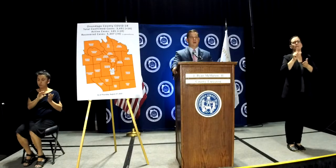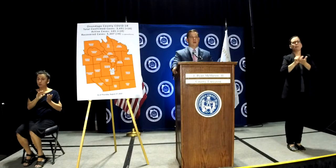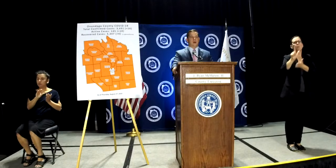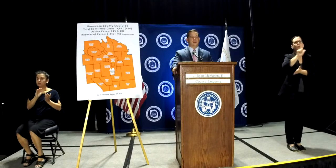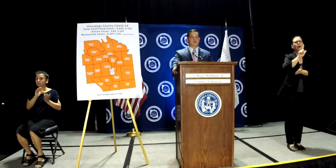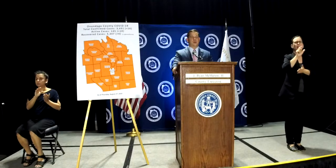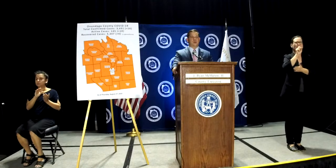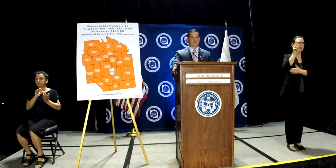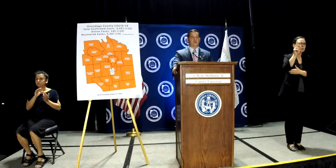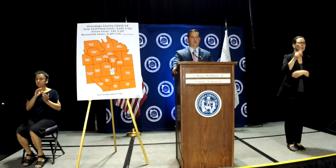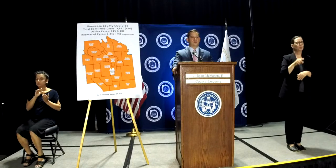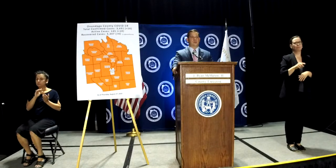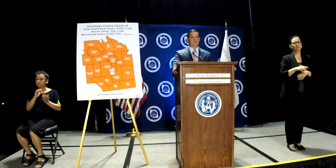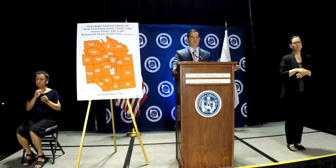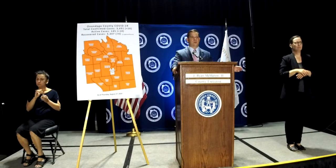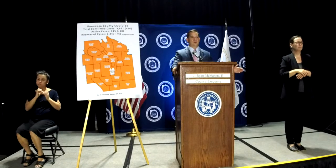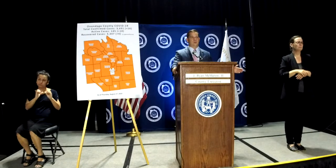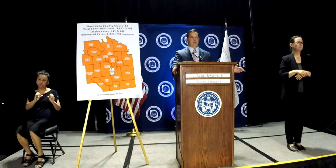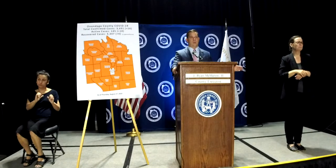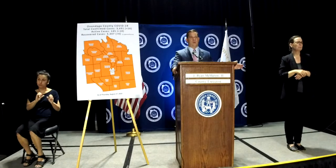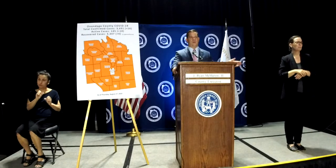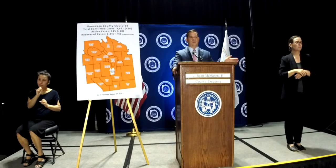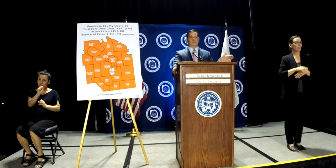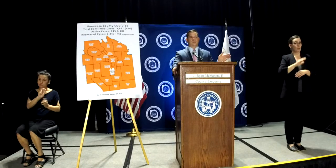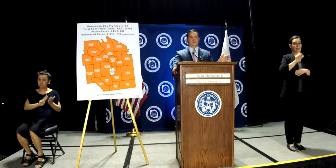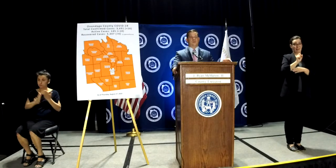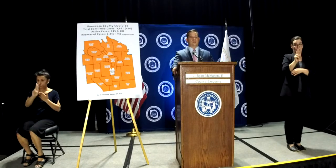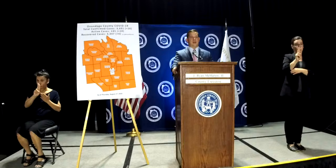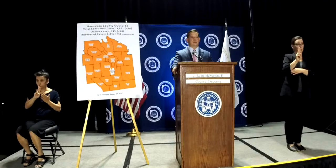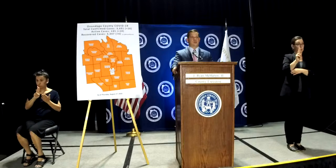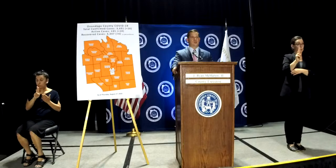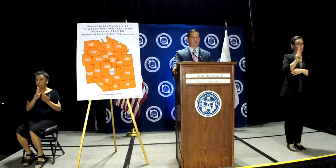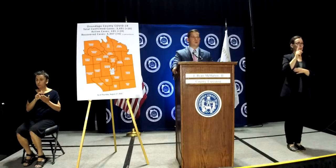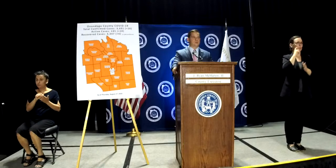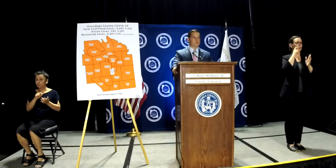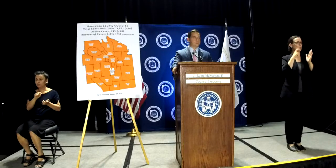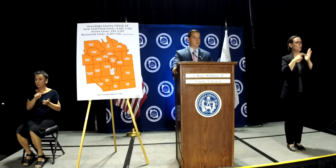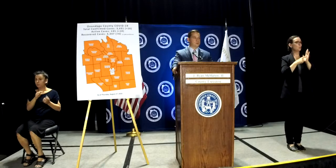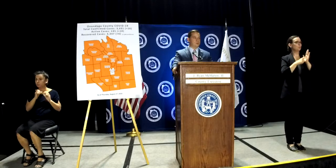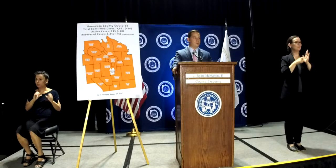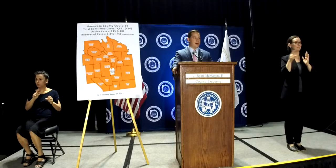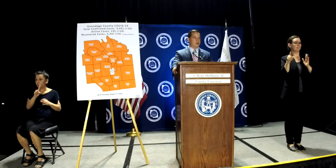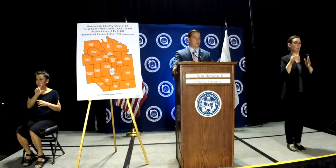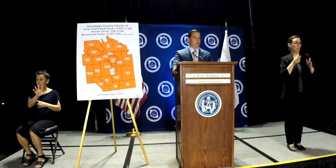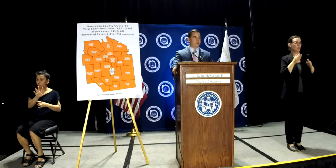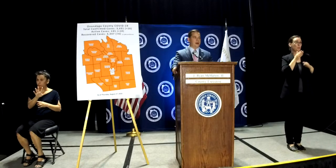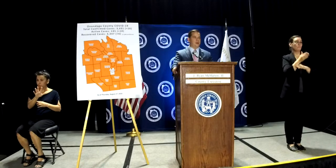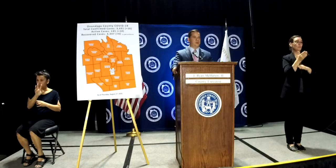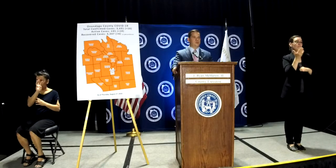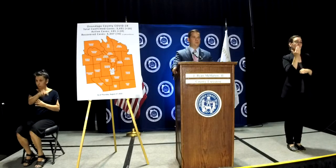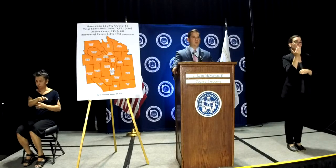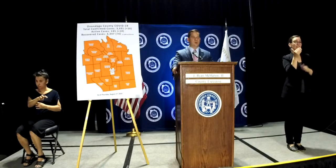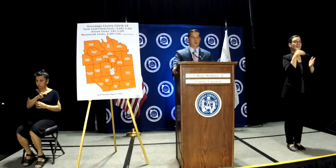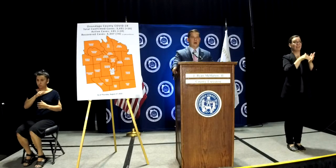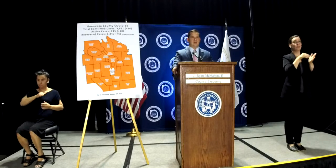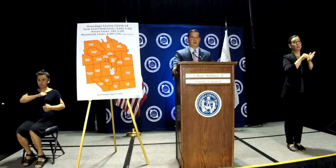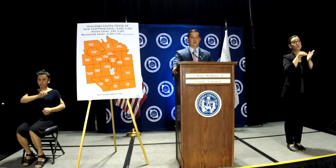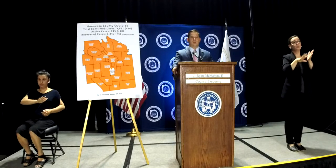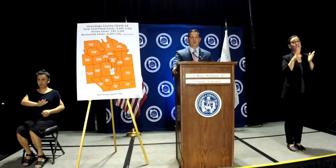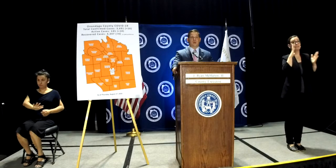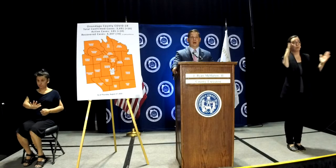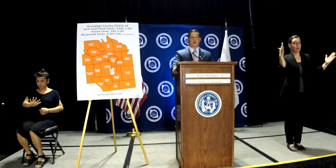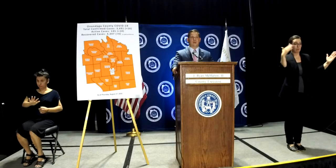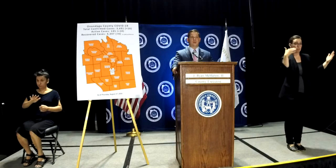data. Syracuse University, remember we have 15,000 students. We're back. Lemoyne College,